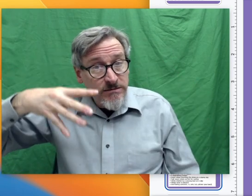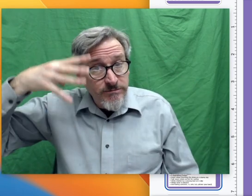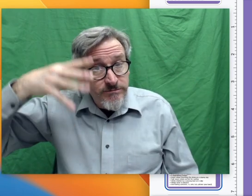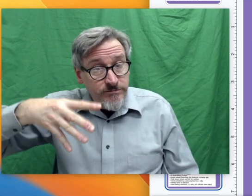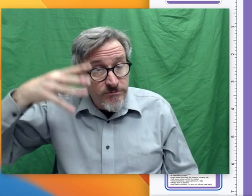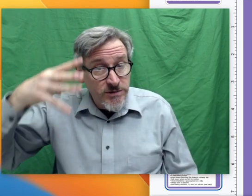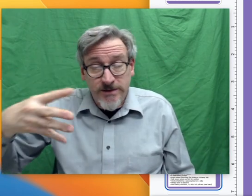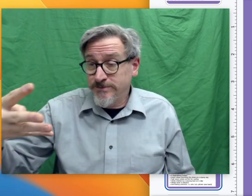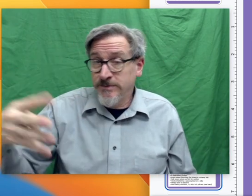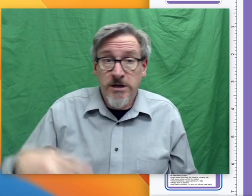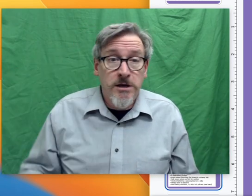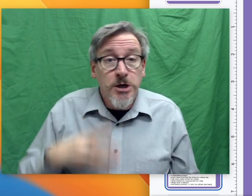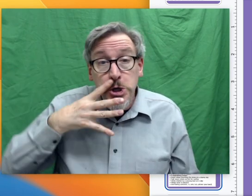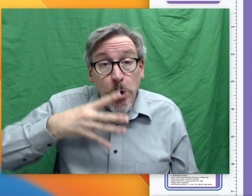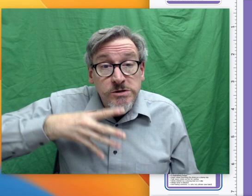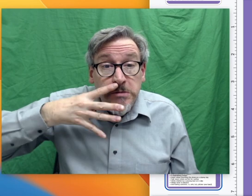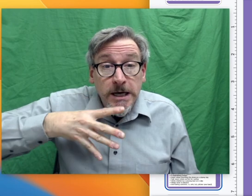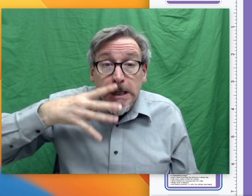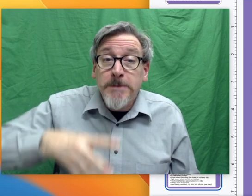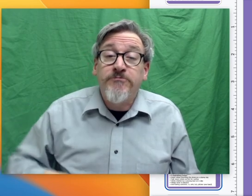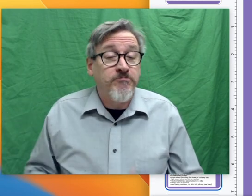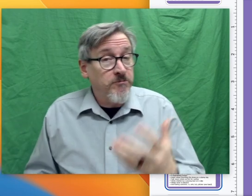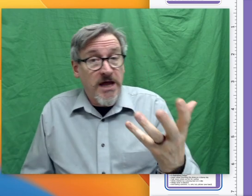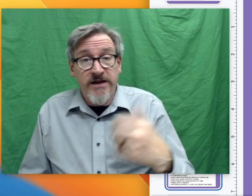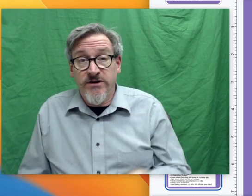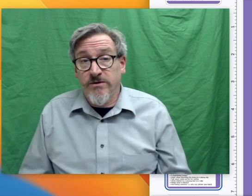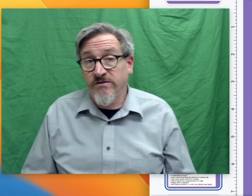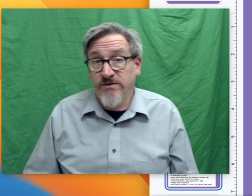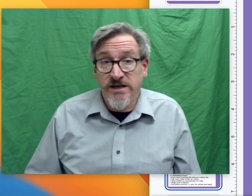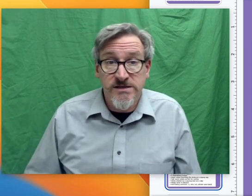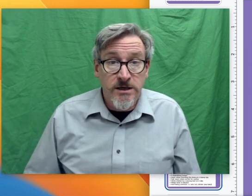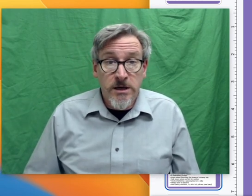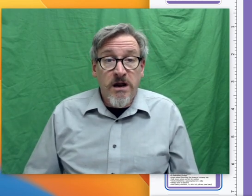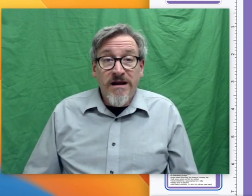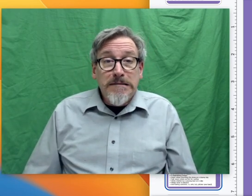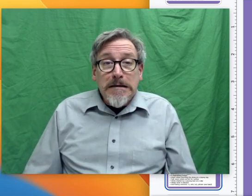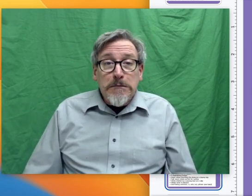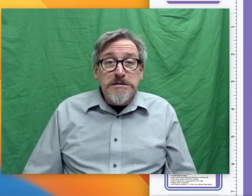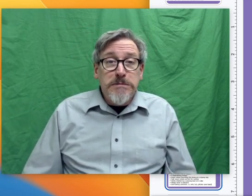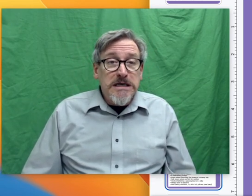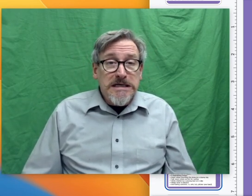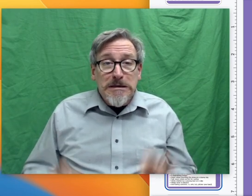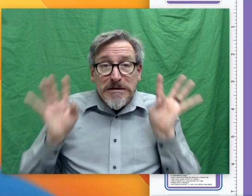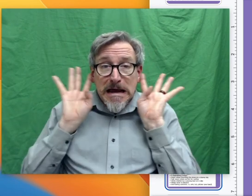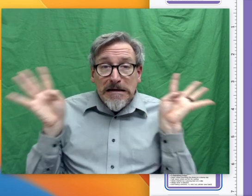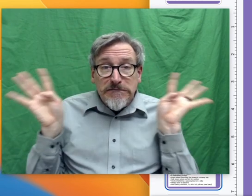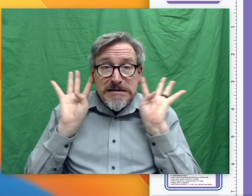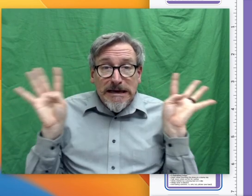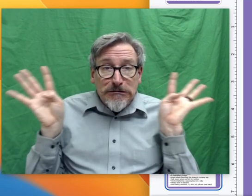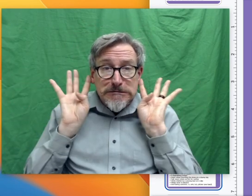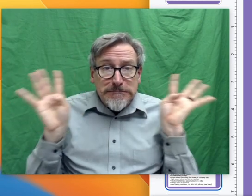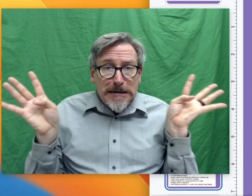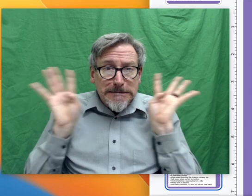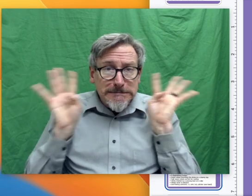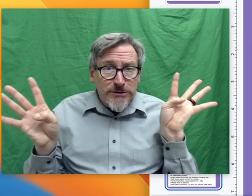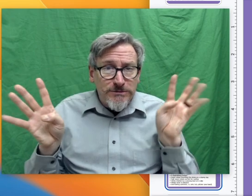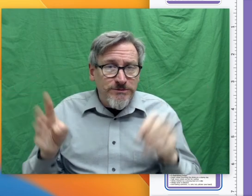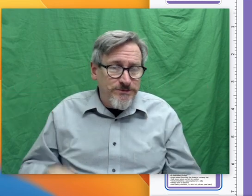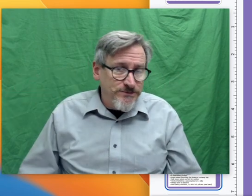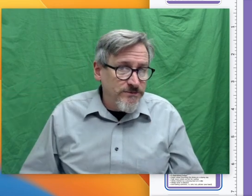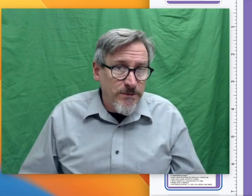Bleeding, right? Nose running, and even a number of different things. There was blood coming out of his ears, right?